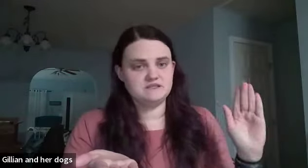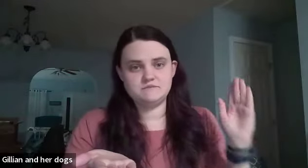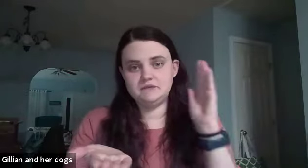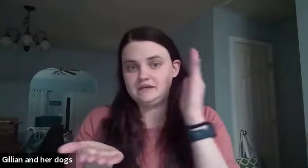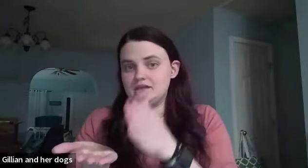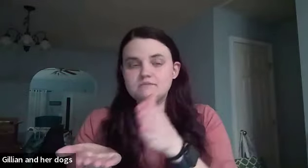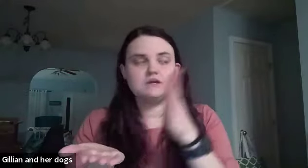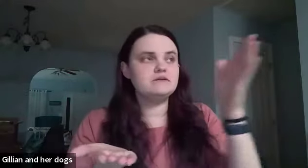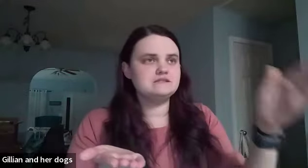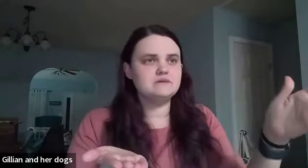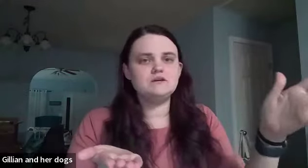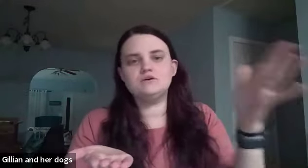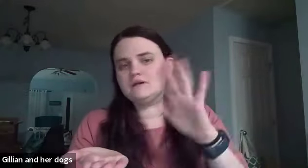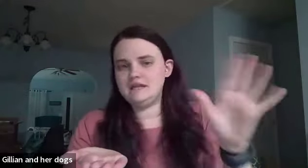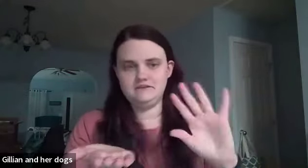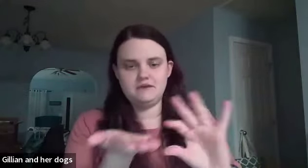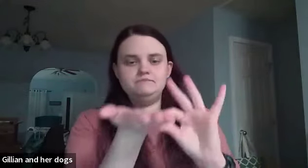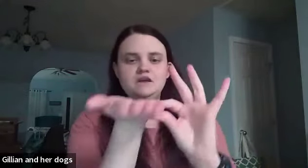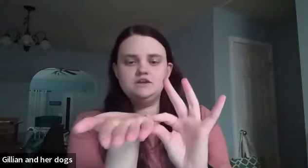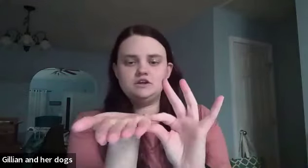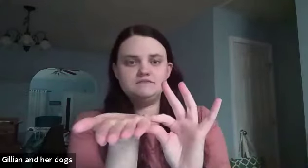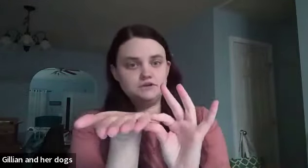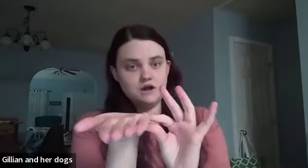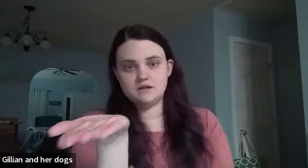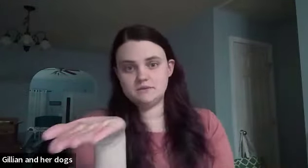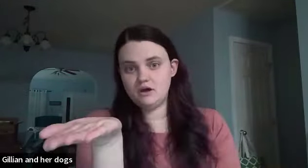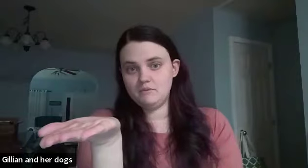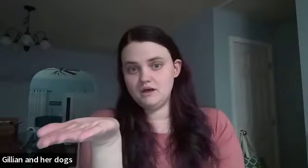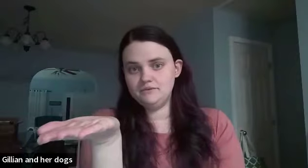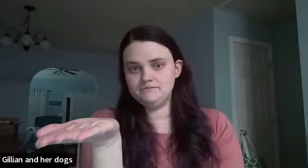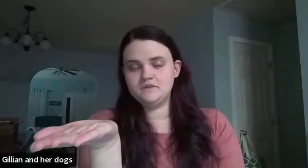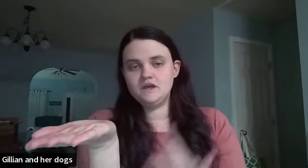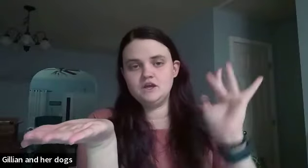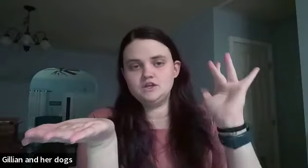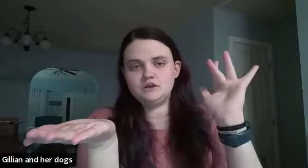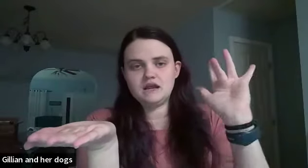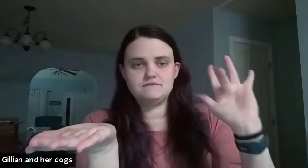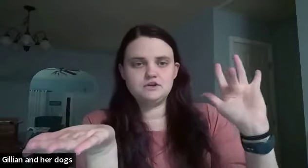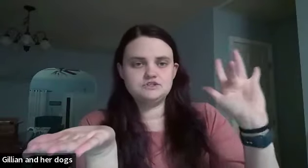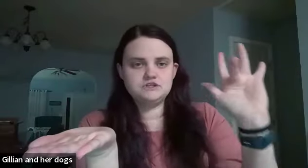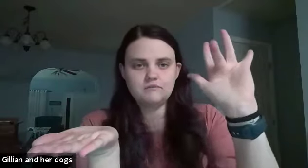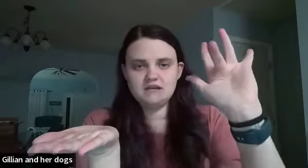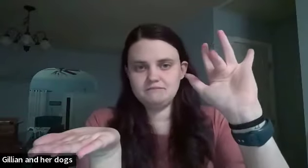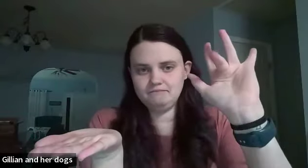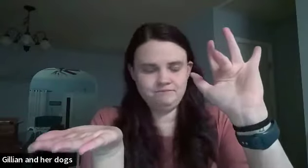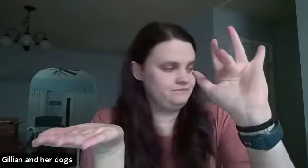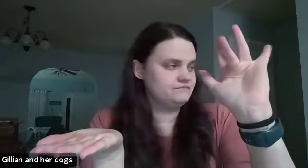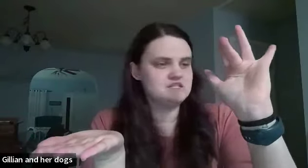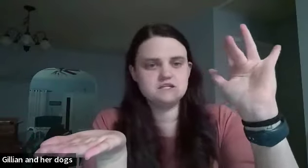about something being in the middle, it's middle, any of that. You're going to have your non-dominant palm up. You're going to have your dominant, excuse